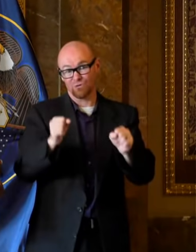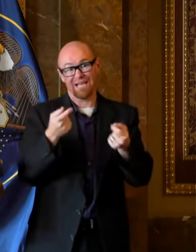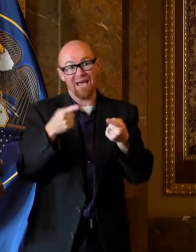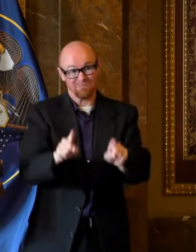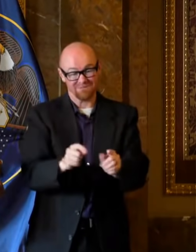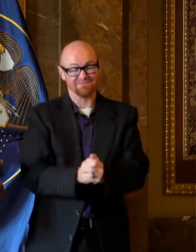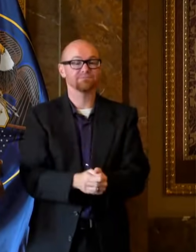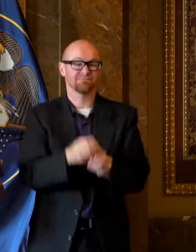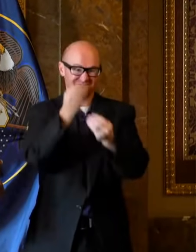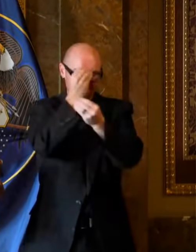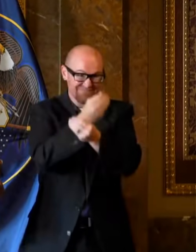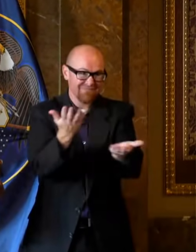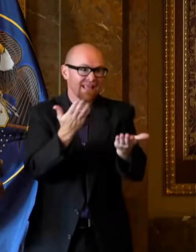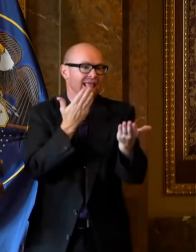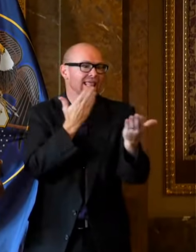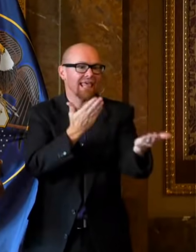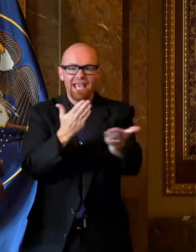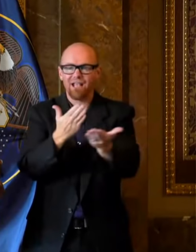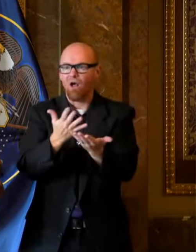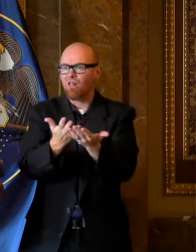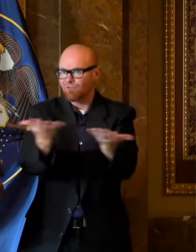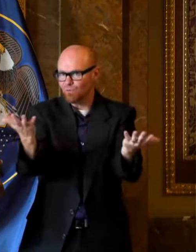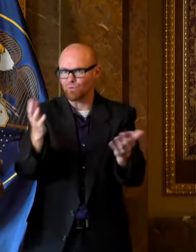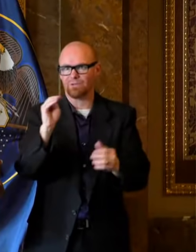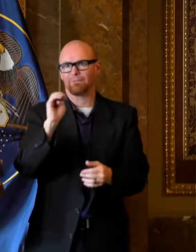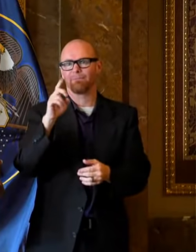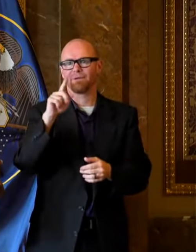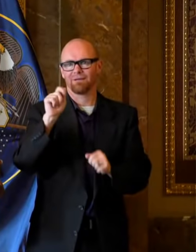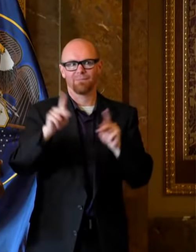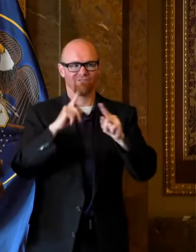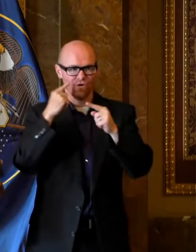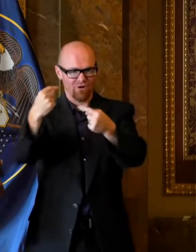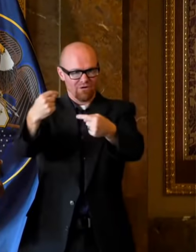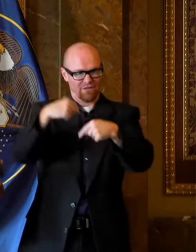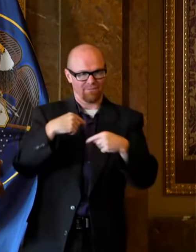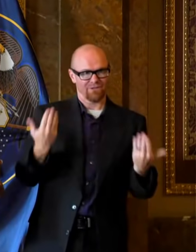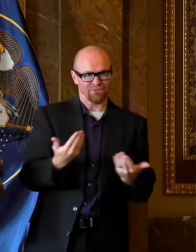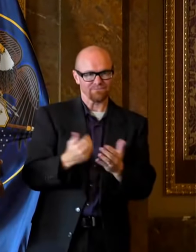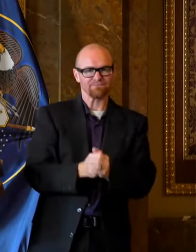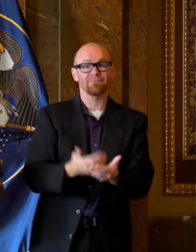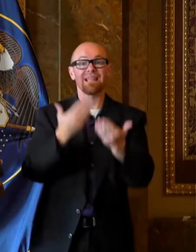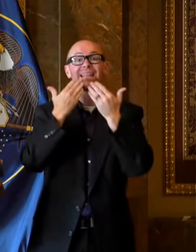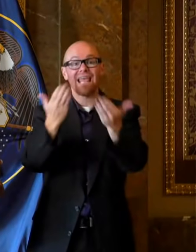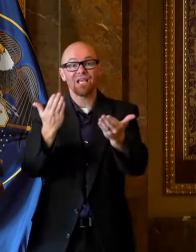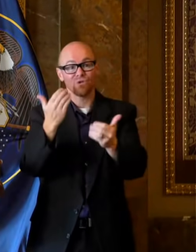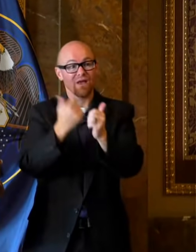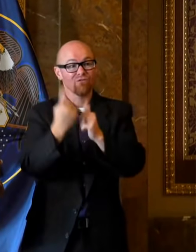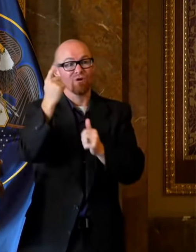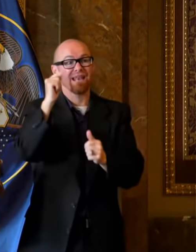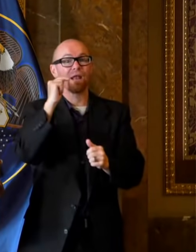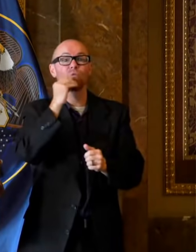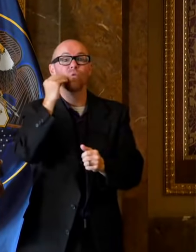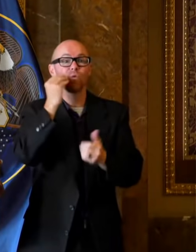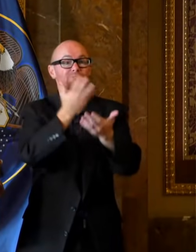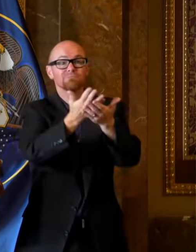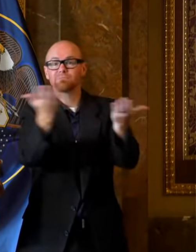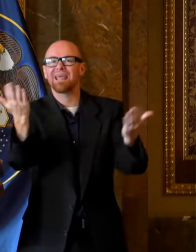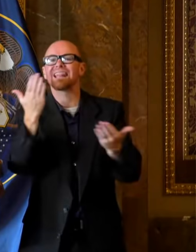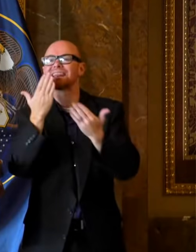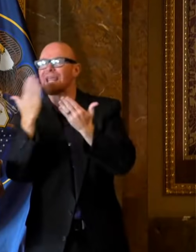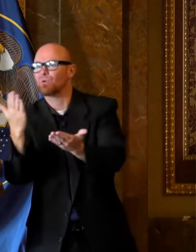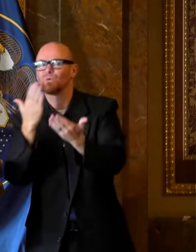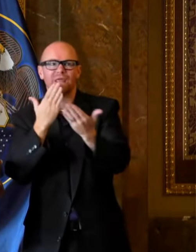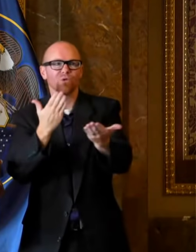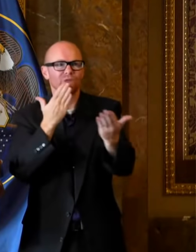And with that, again, we want to thank all of you. To our friends at home, thank you for your willingness to step